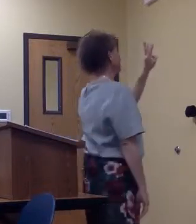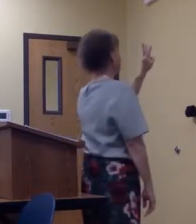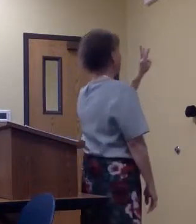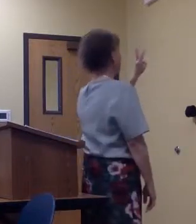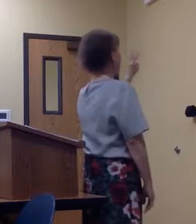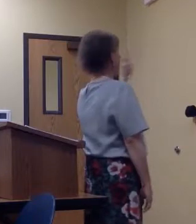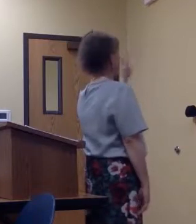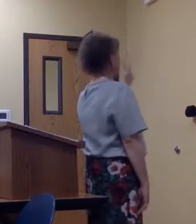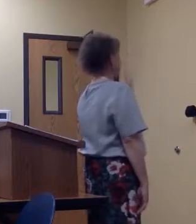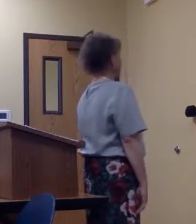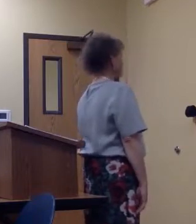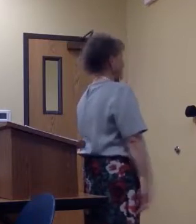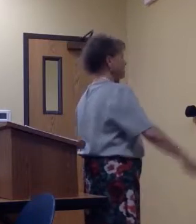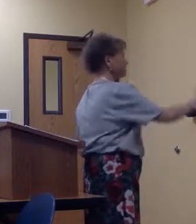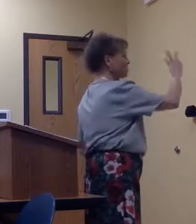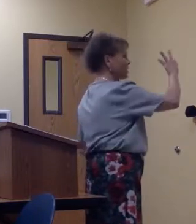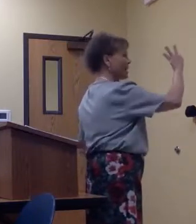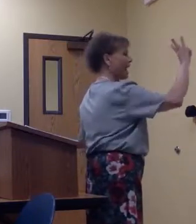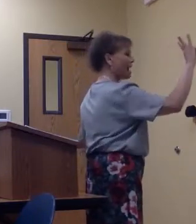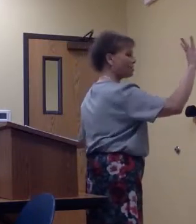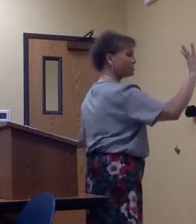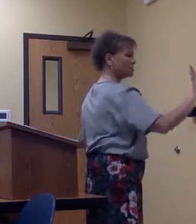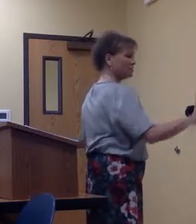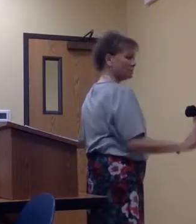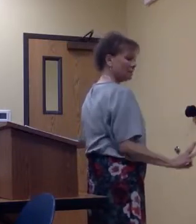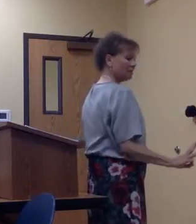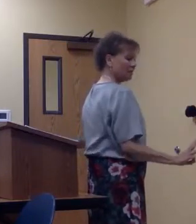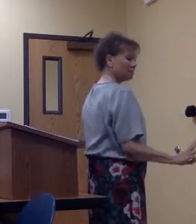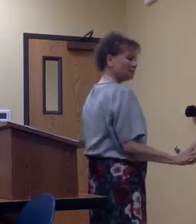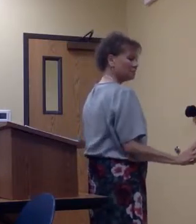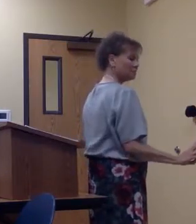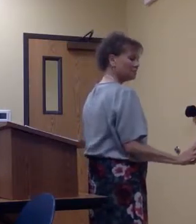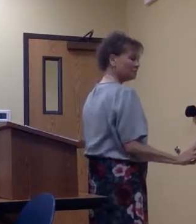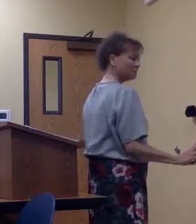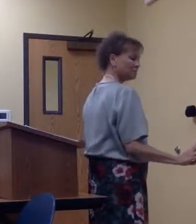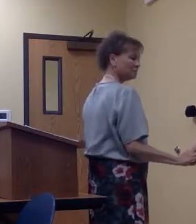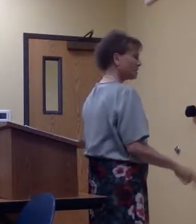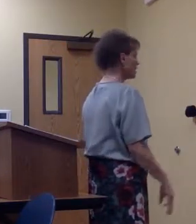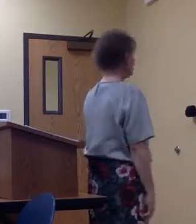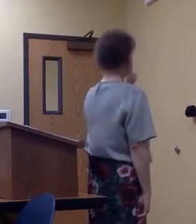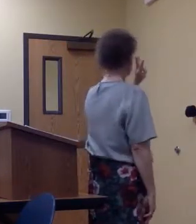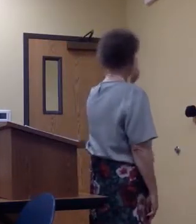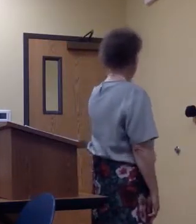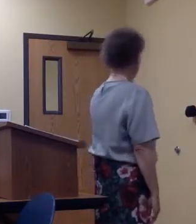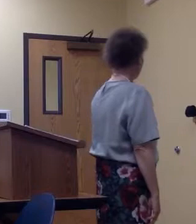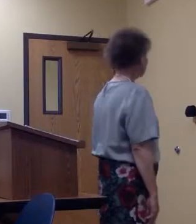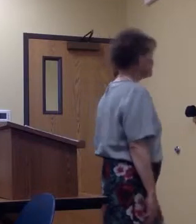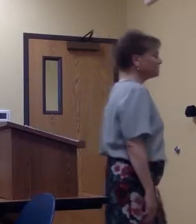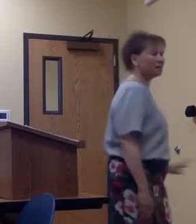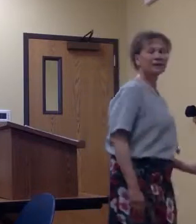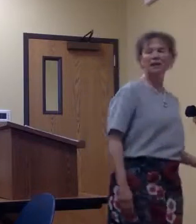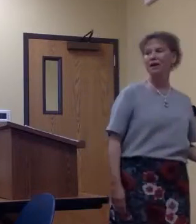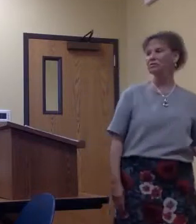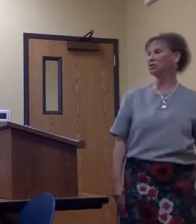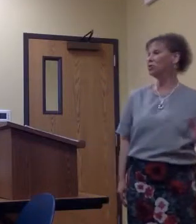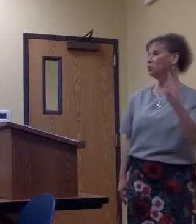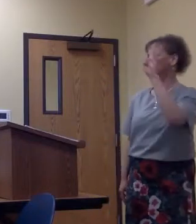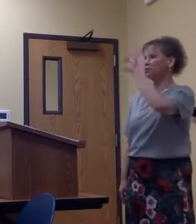going out and down, going out and down, right? Out and down, Wichita